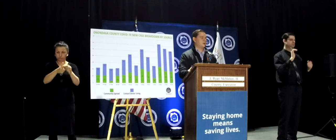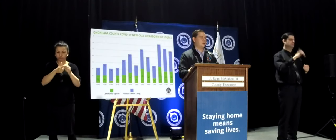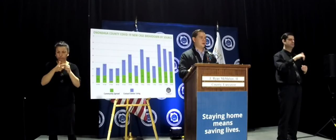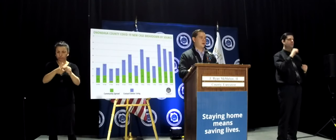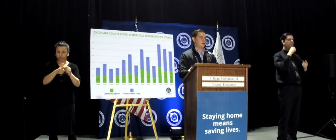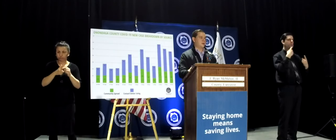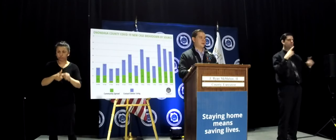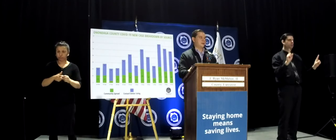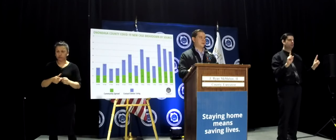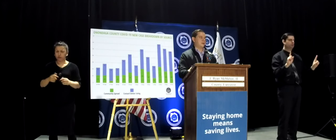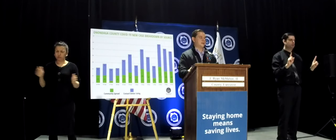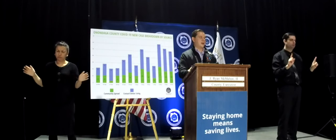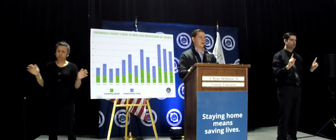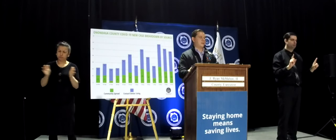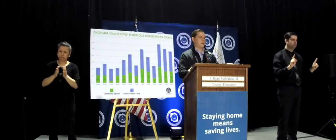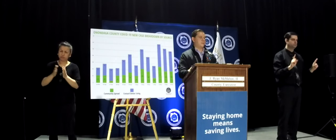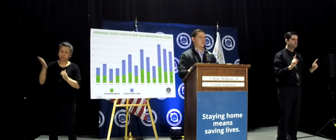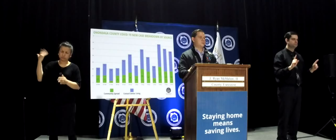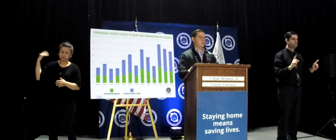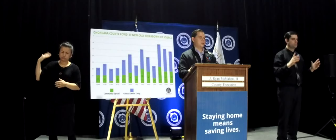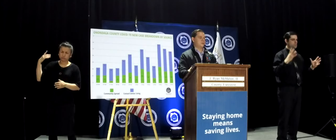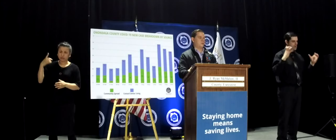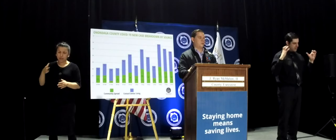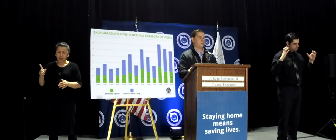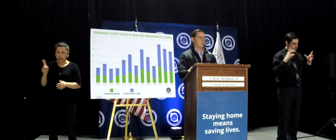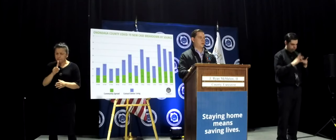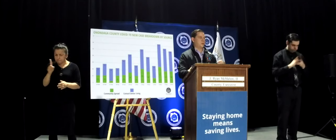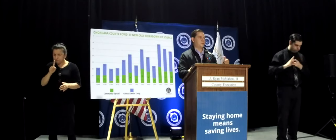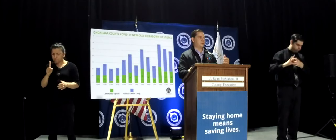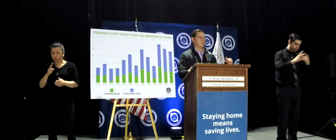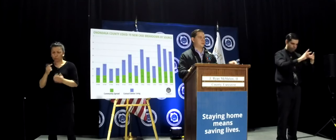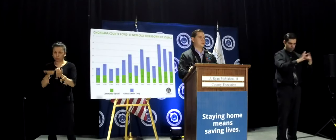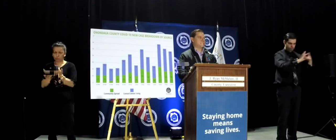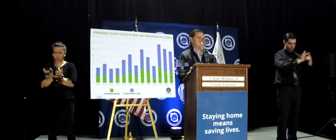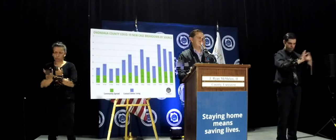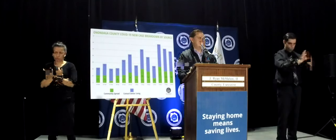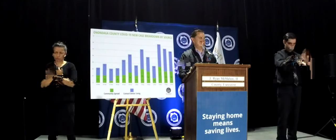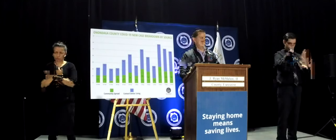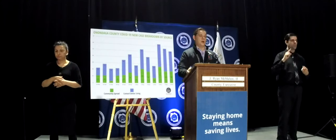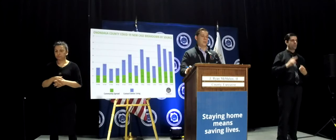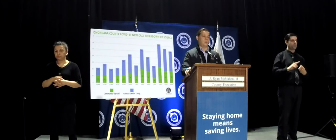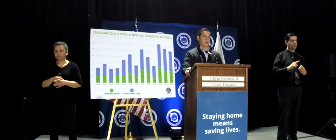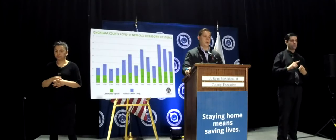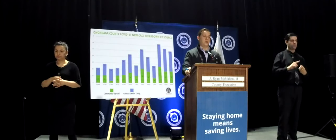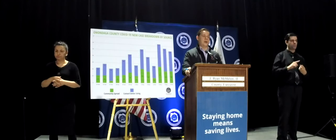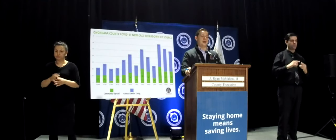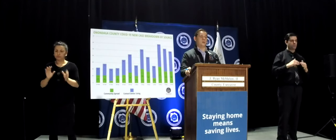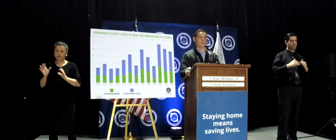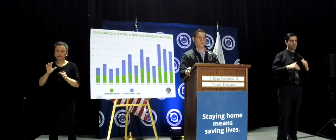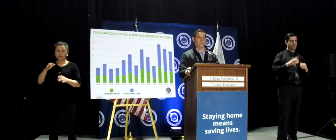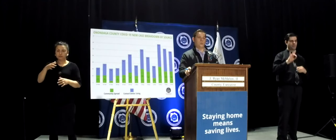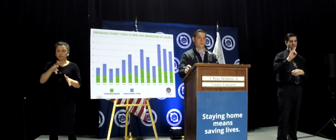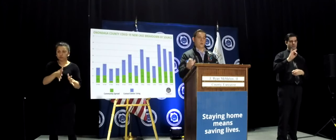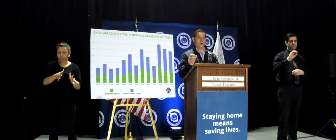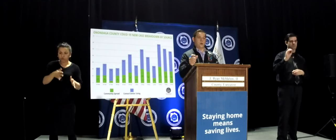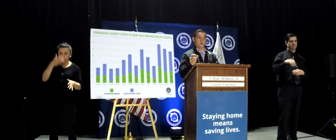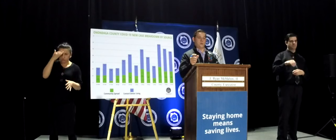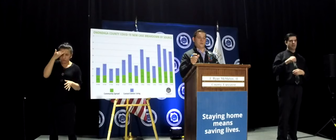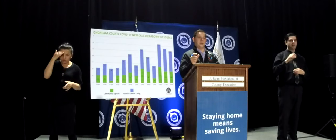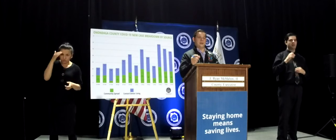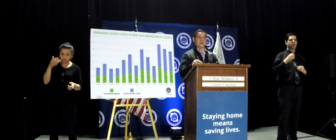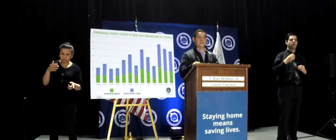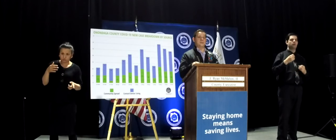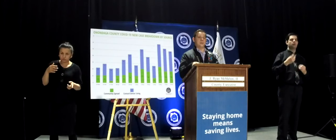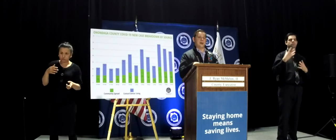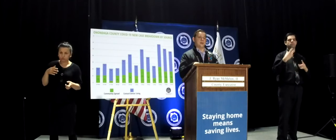department collect data that is meaningful, where we can then make decisions. Where you had them was where